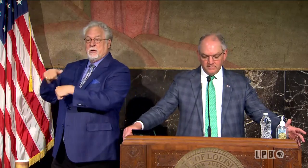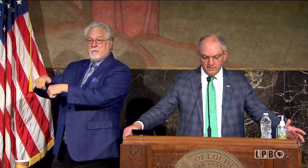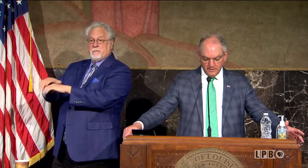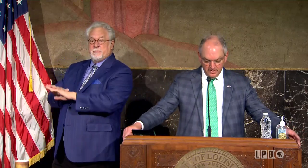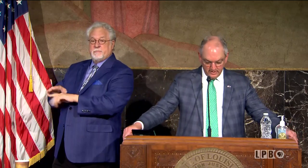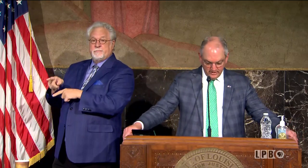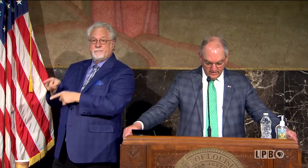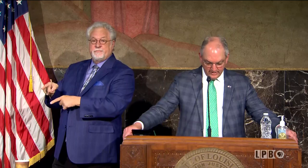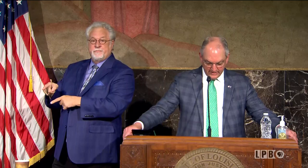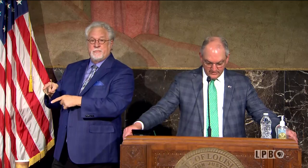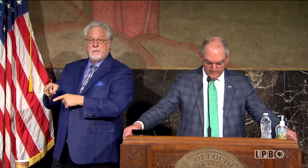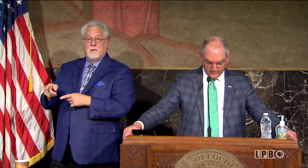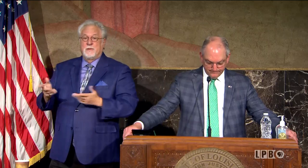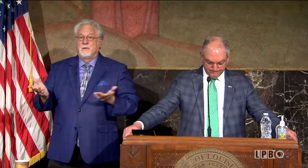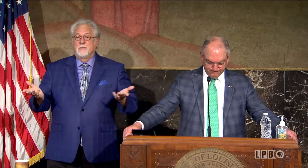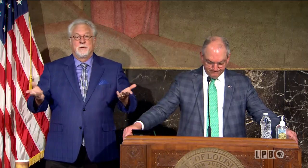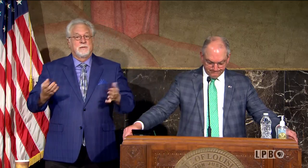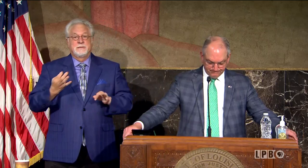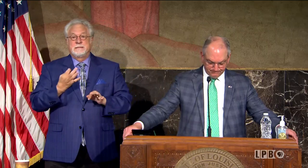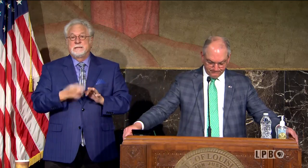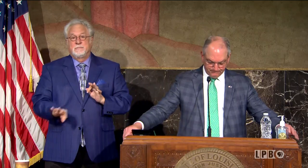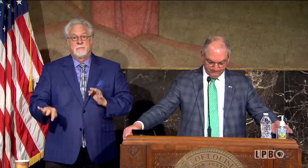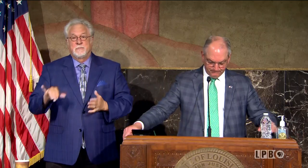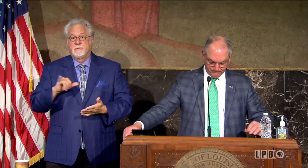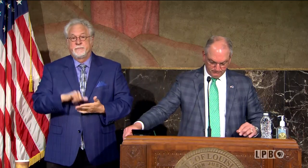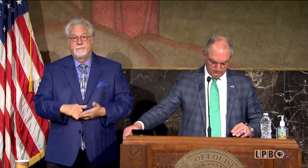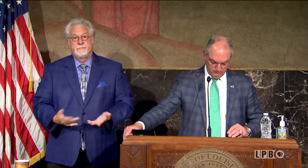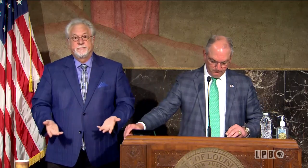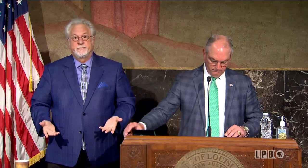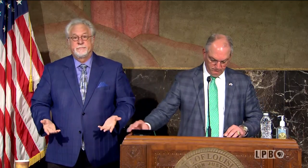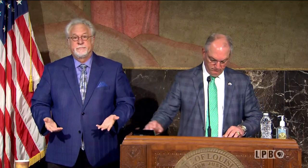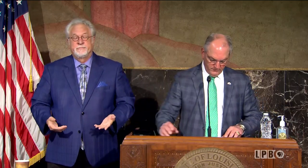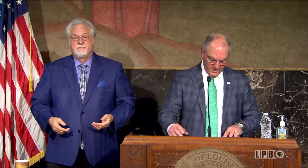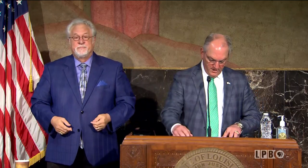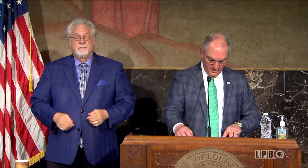really is that simple.